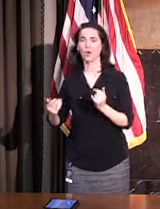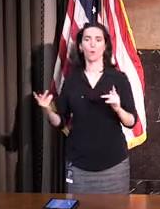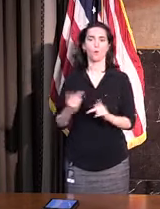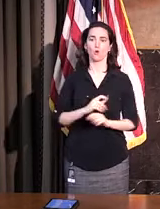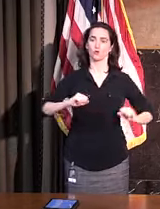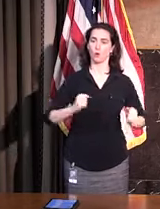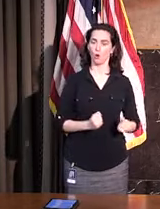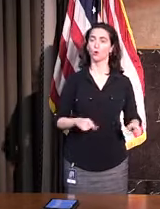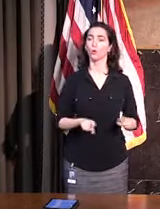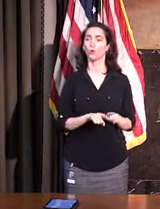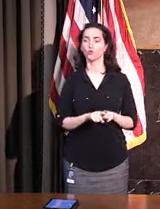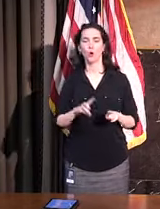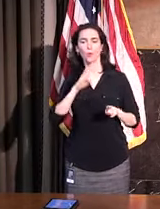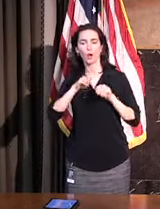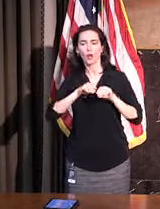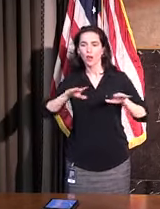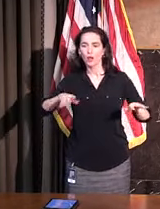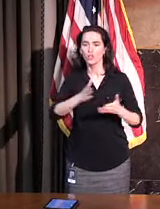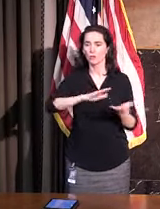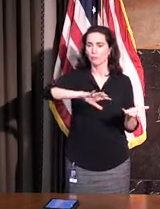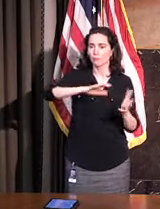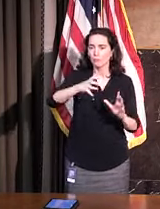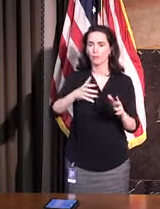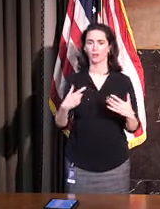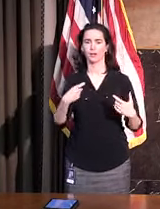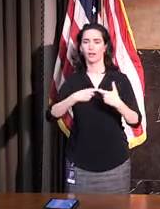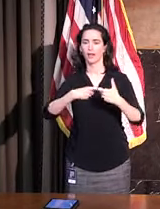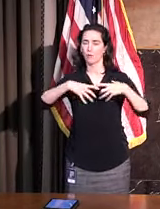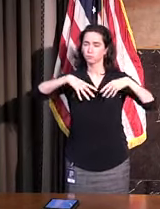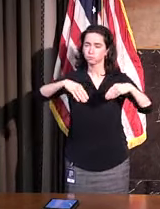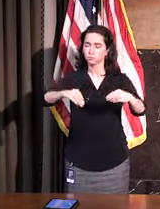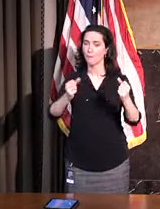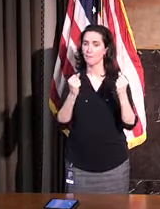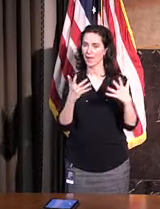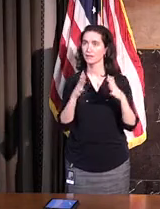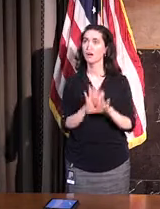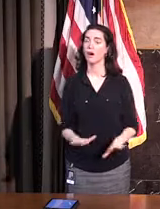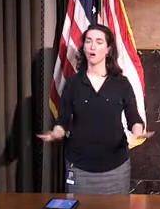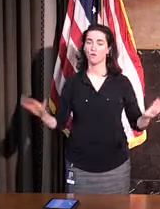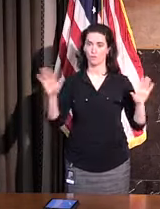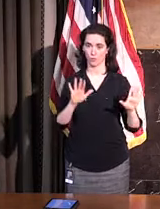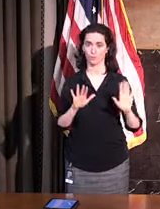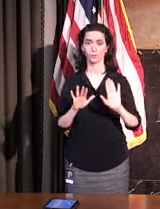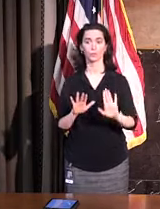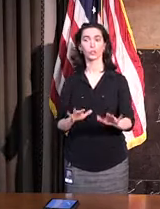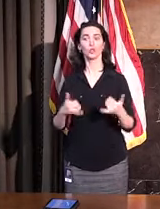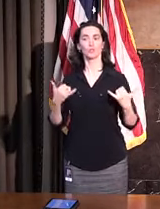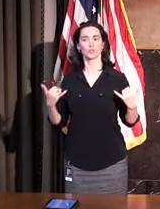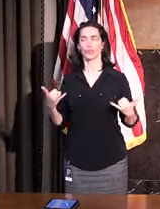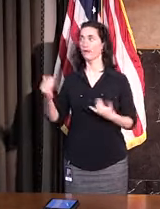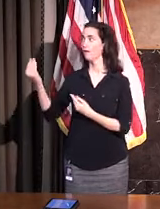water systems across the state. Today we learned that individual assistance